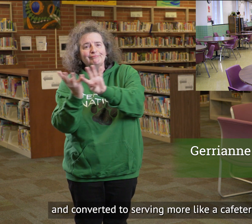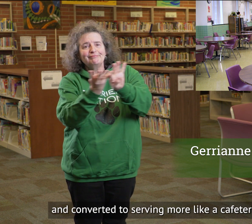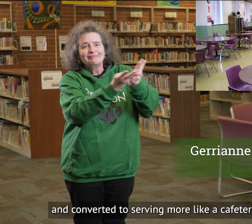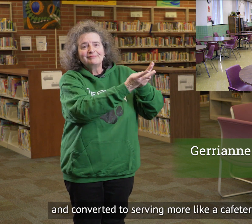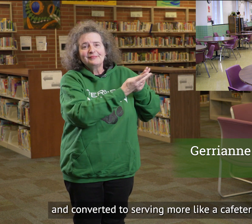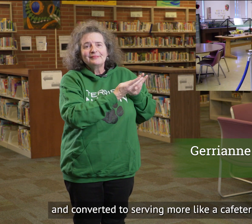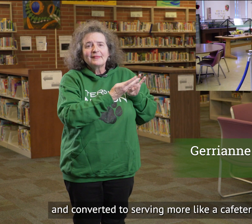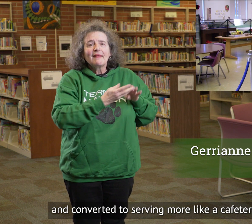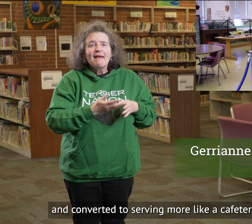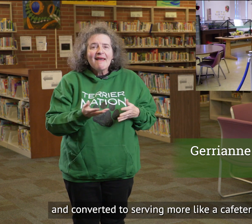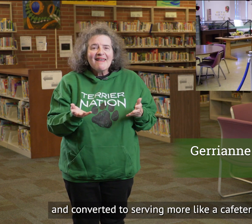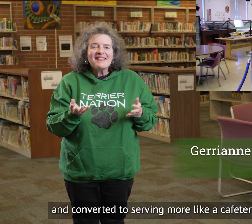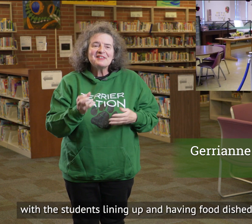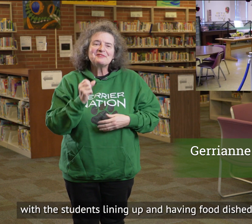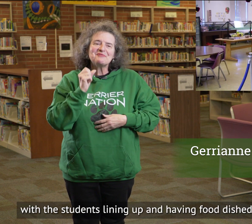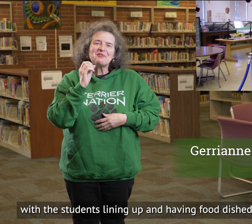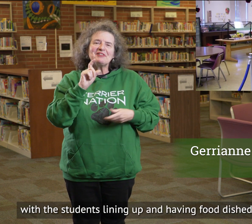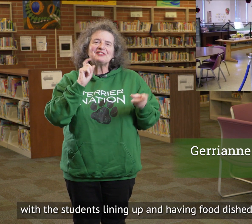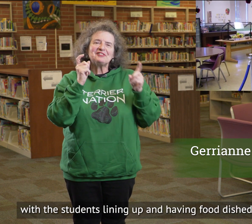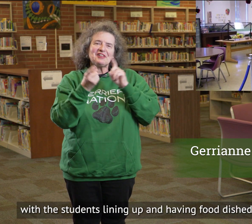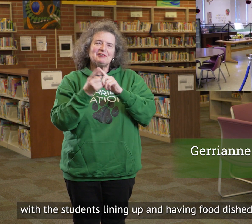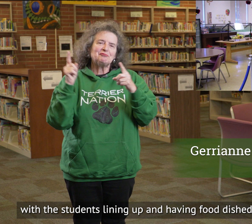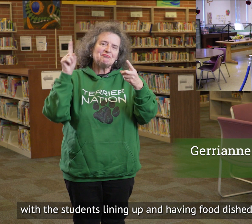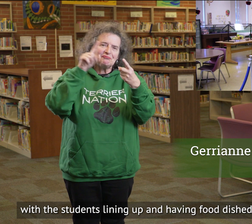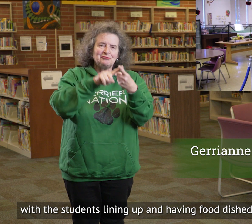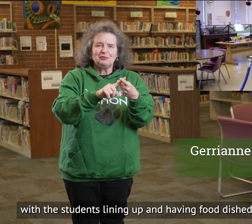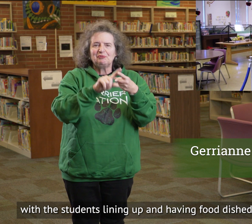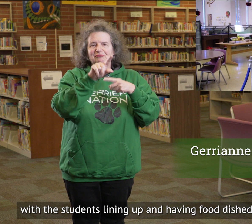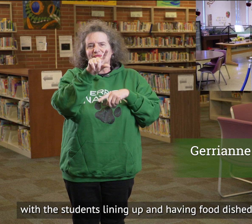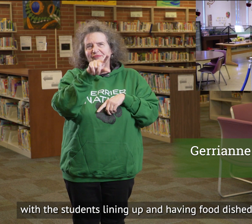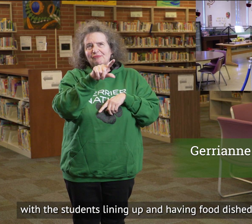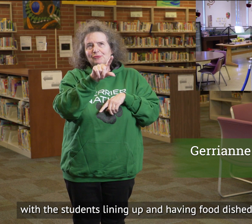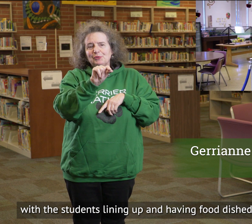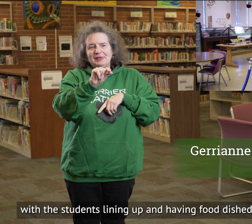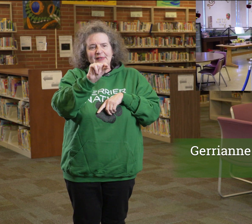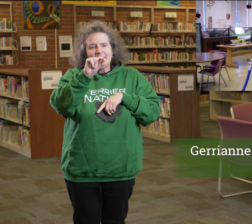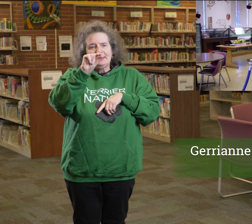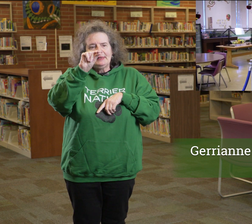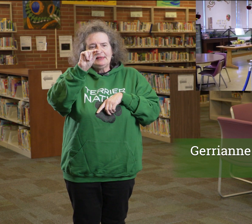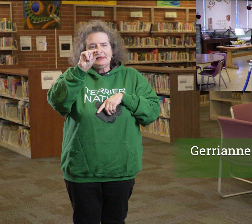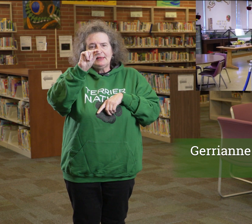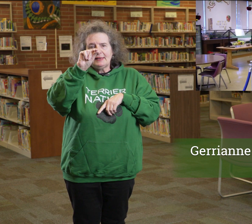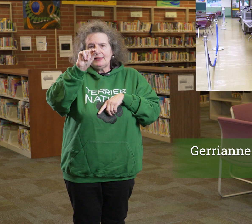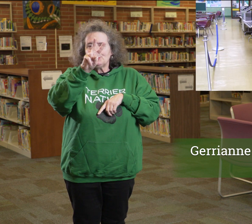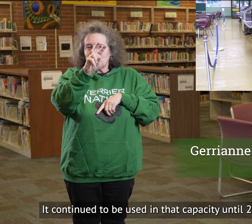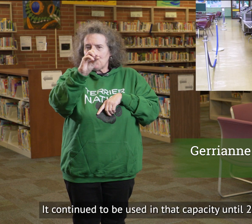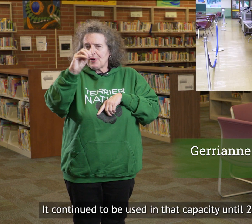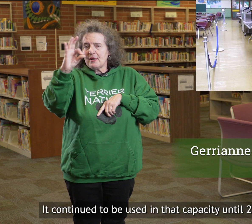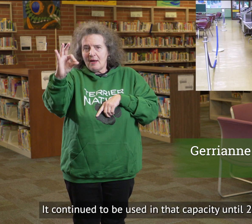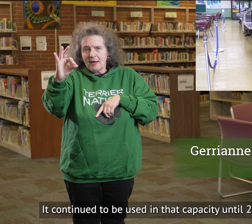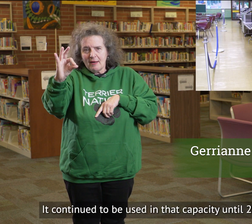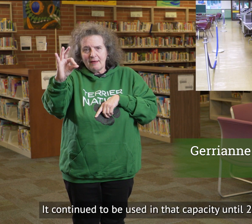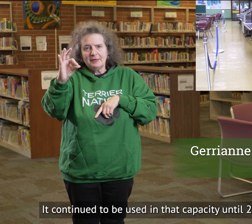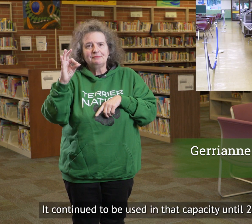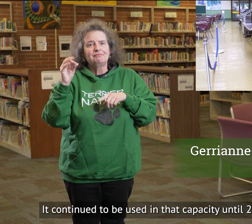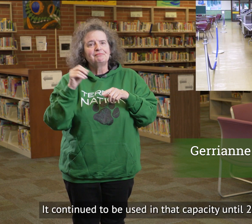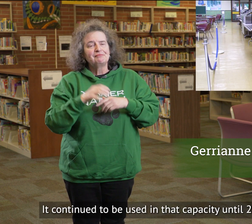like a cafeteria, with the students lining up and having food dished to them. It continued to be used in